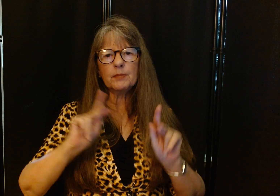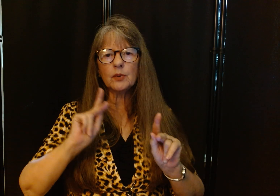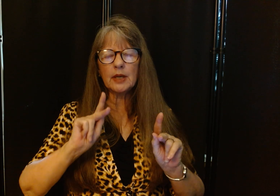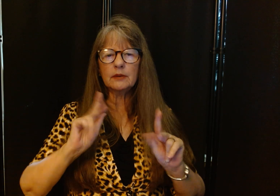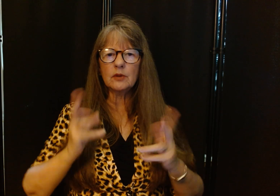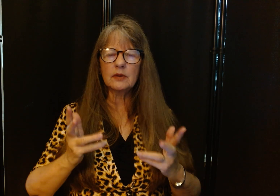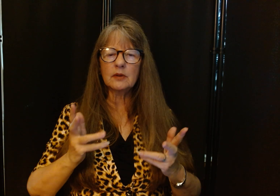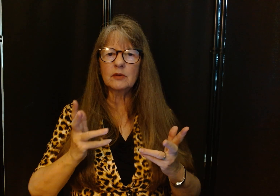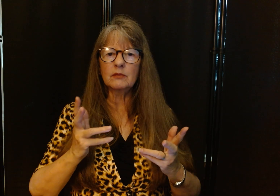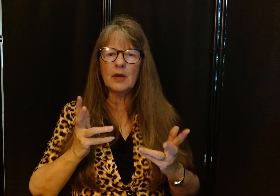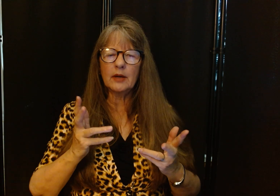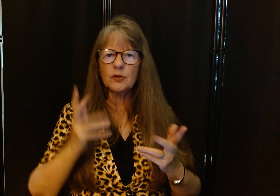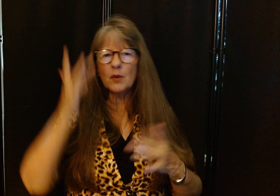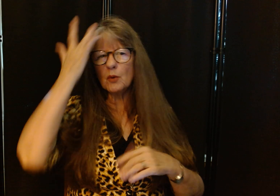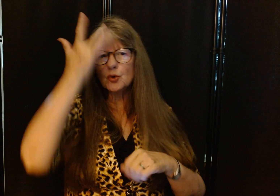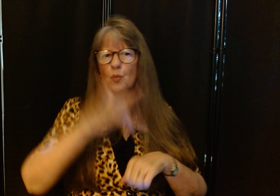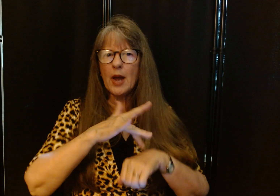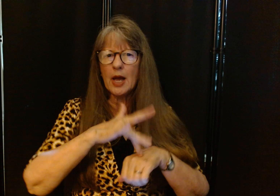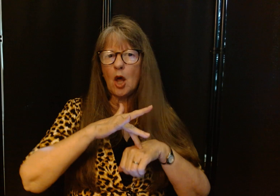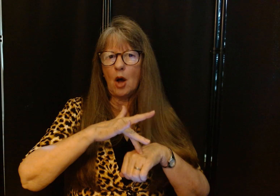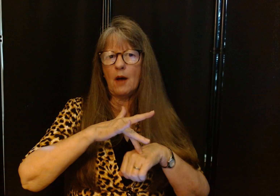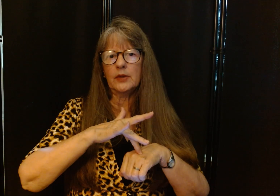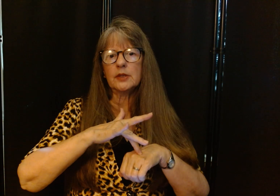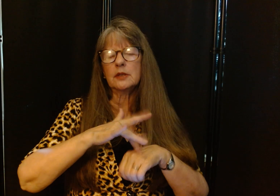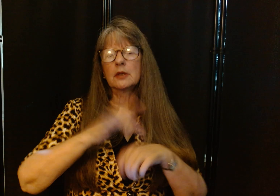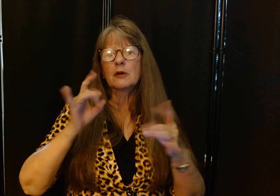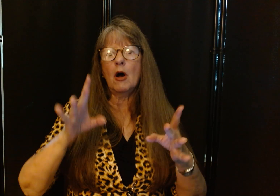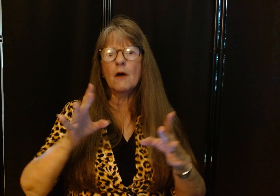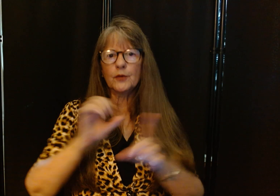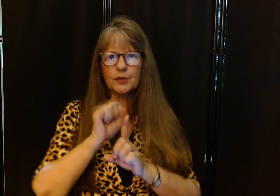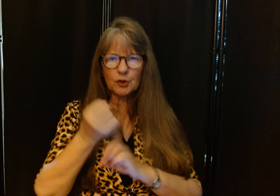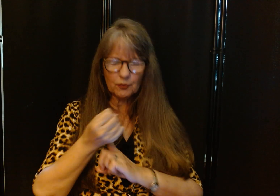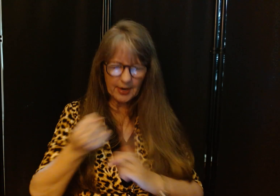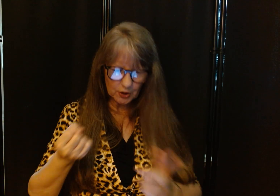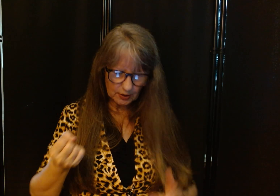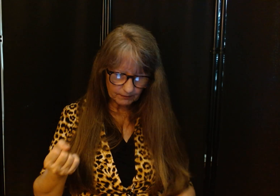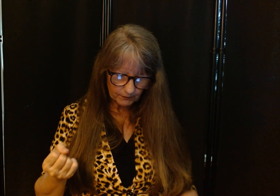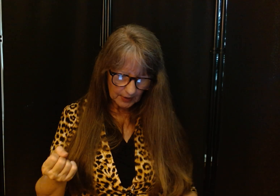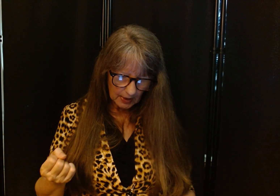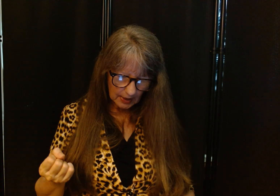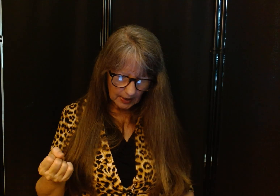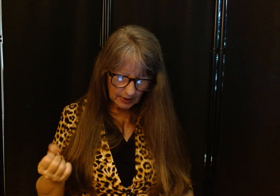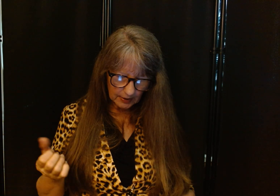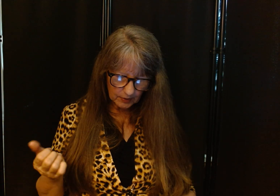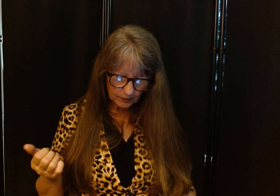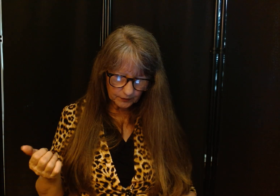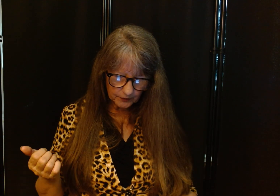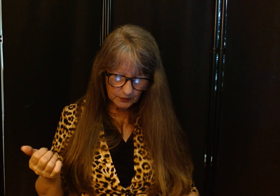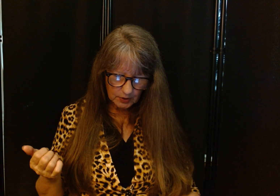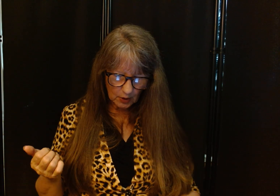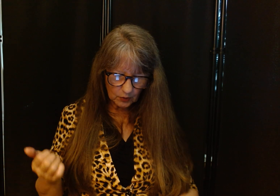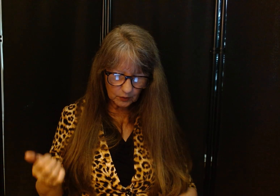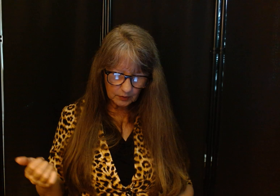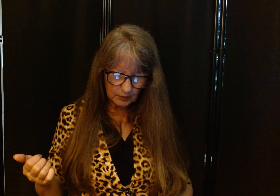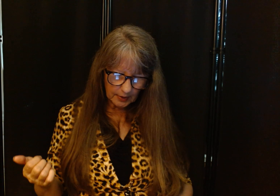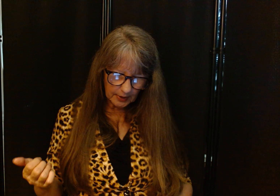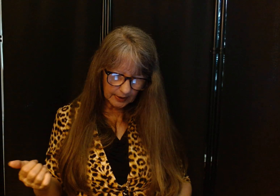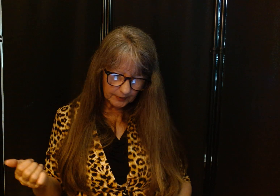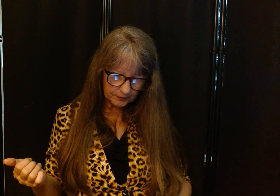can, so they won't dwell on this awful situation. So you